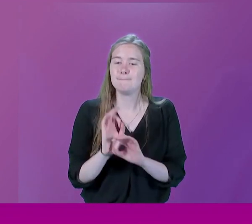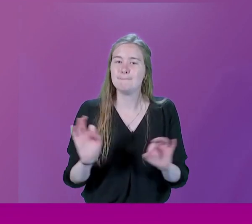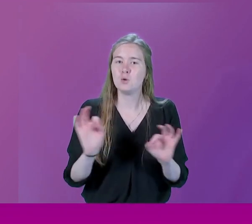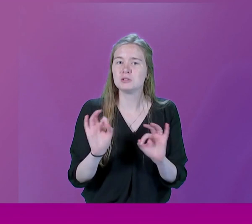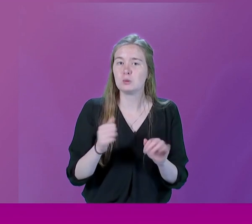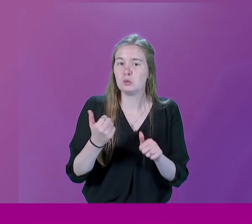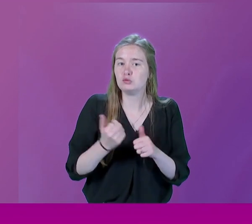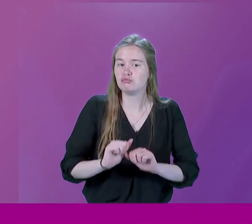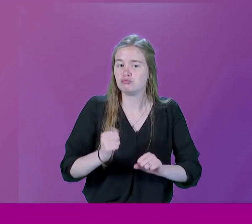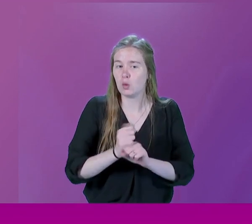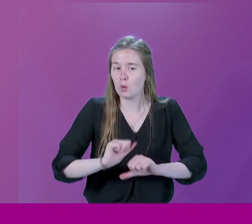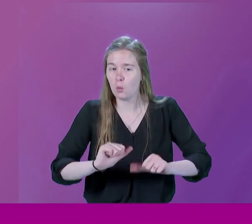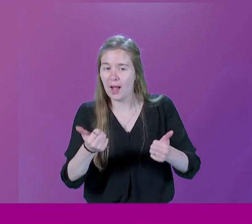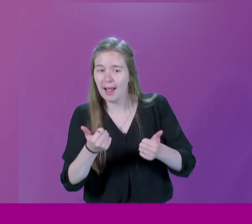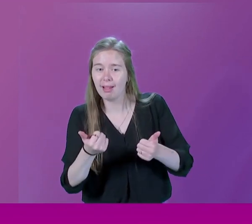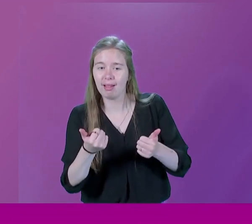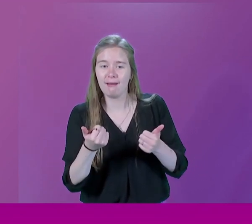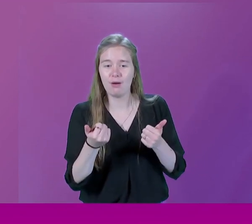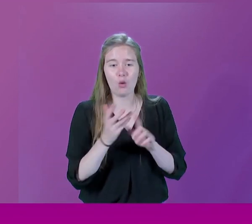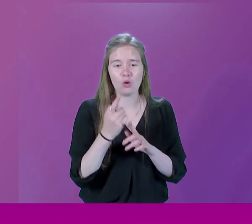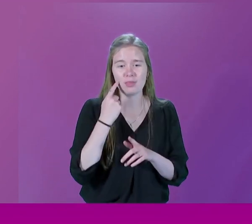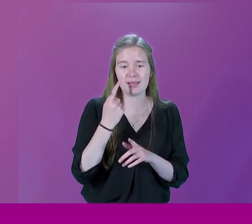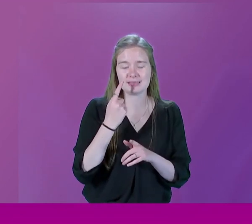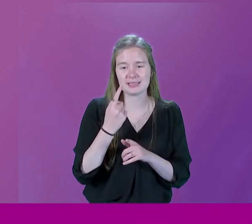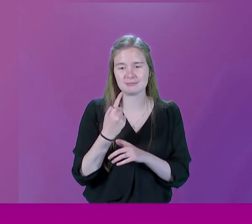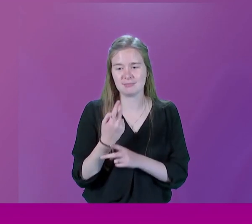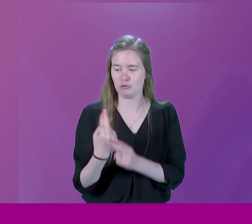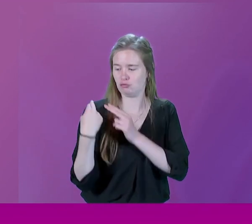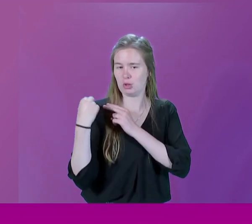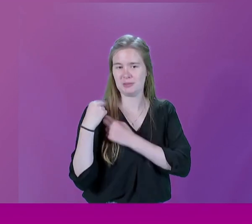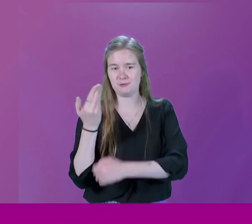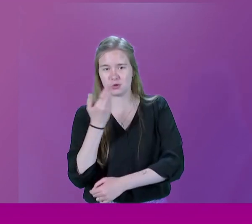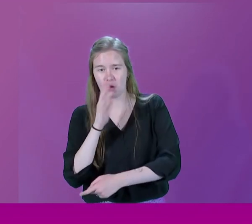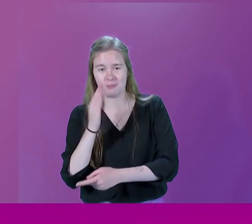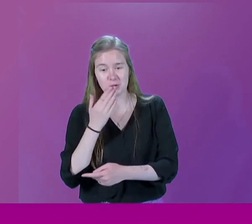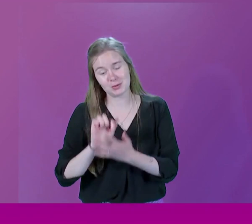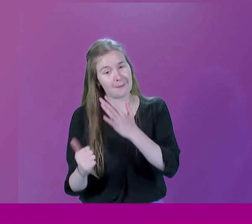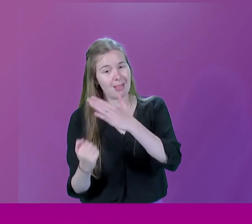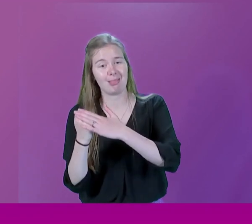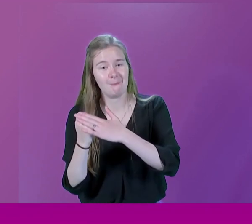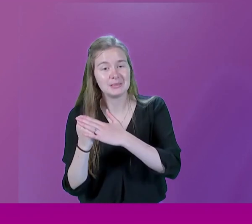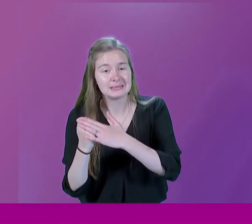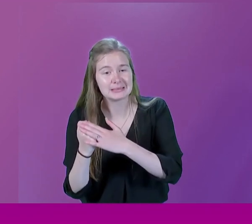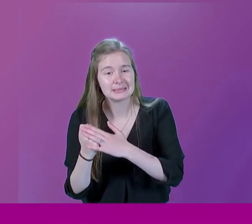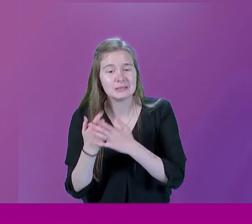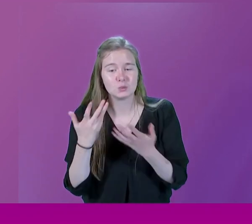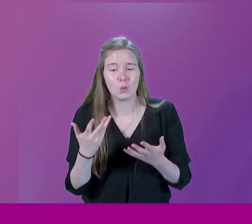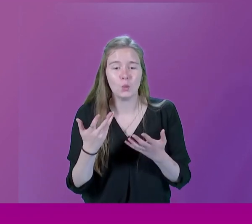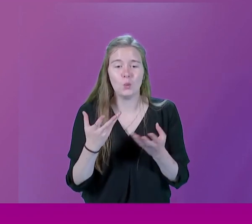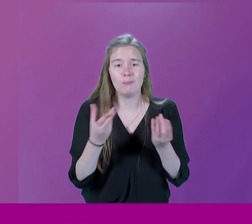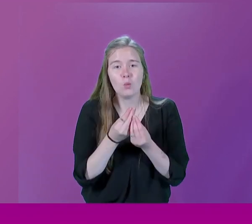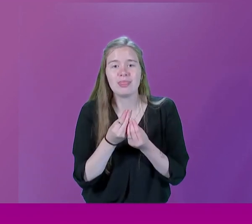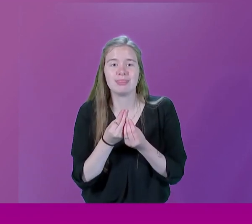doing well enough? I mean, there's an awful lot of onus that's always placed on schools, and there's a limit to what schools can do. But with